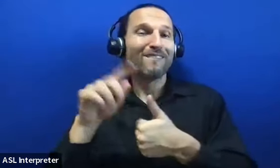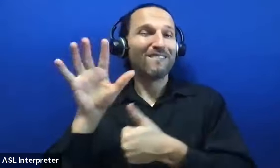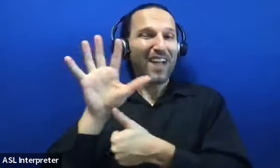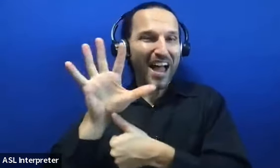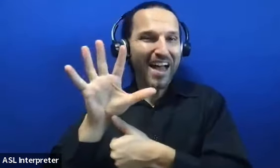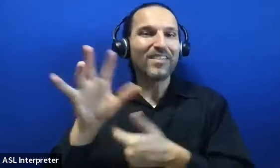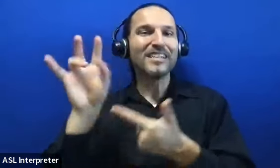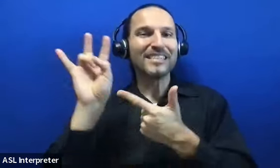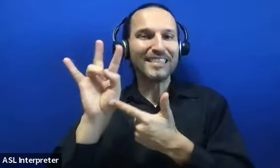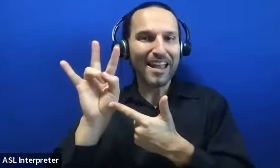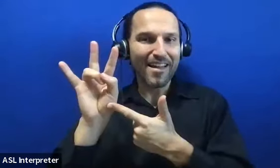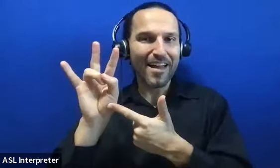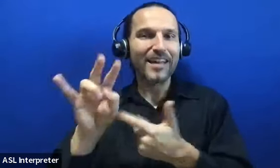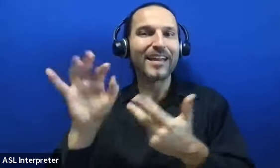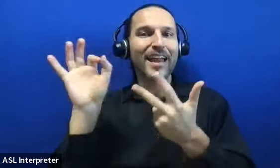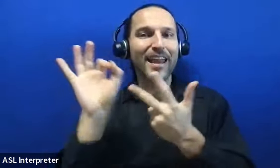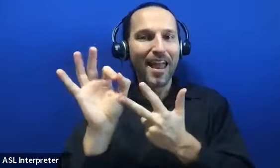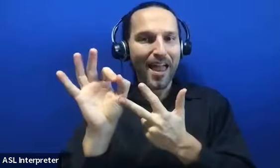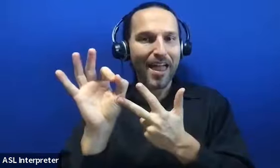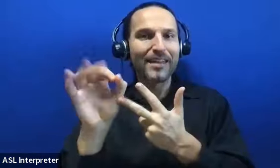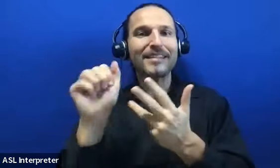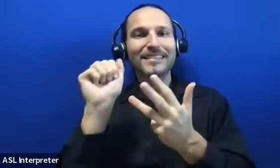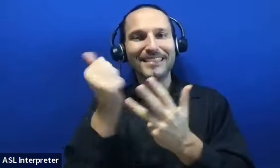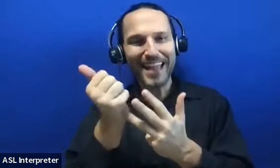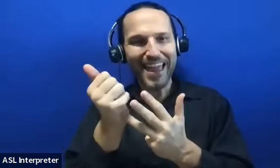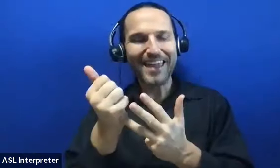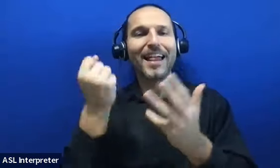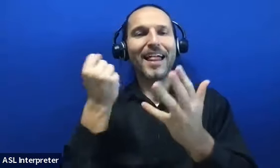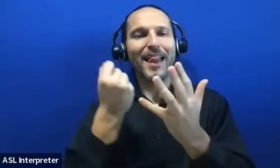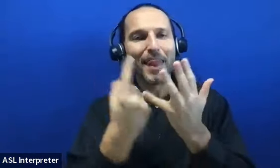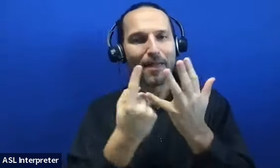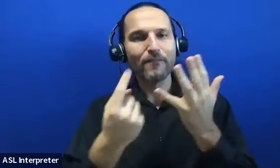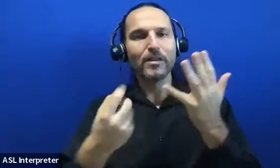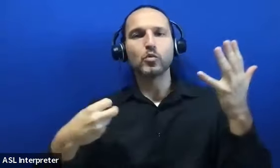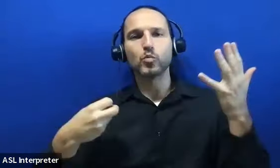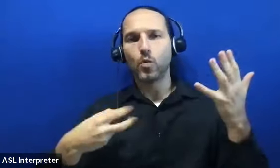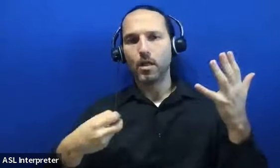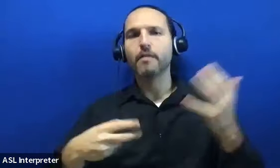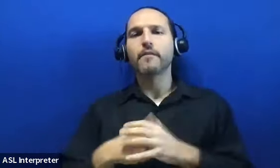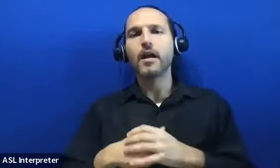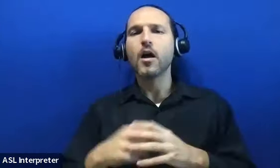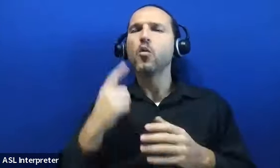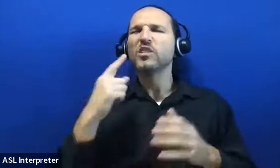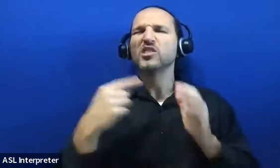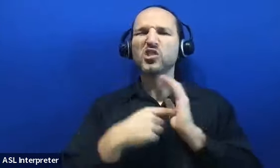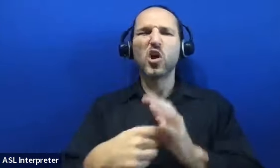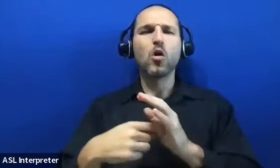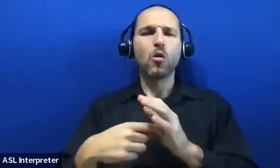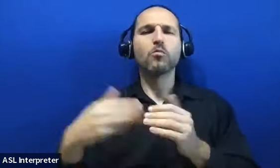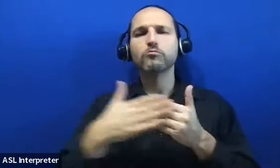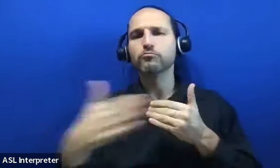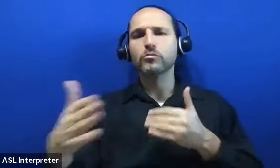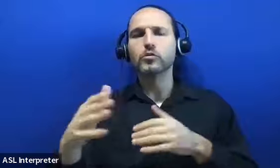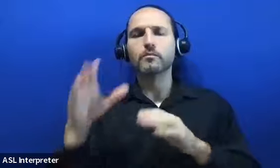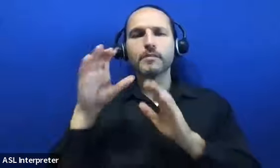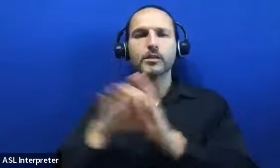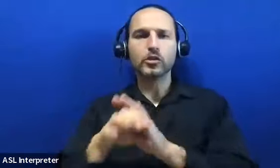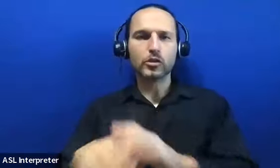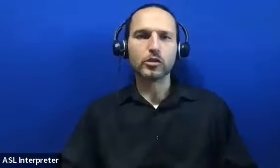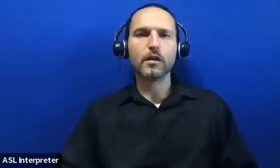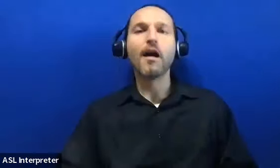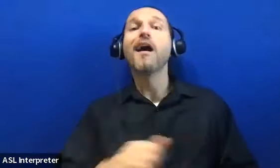5, 7, 9, 10, 11, and 12. And I'll show you a picture of them shortly.